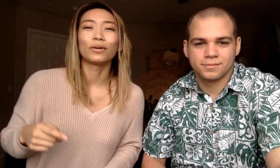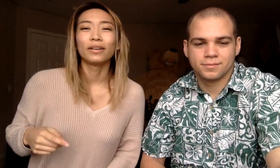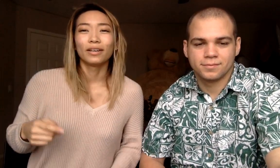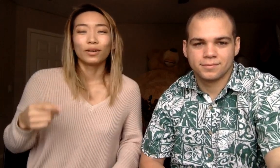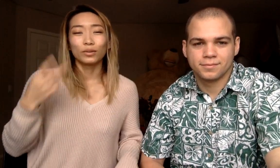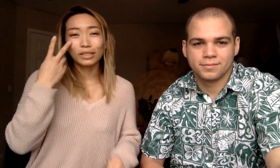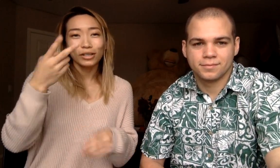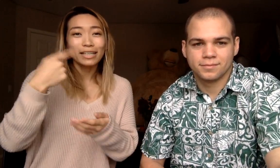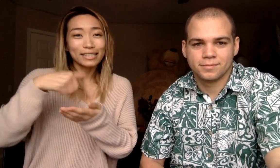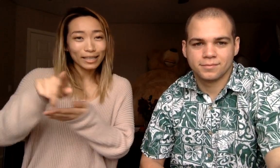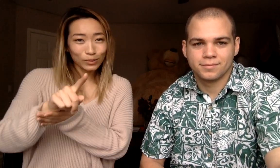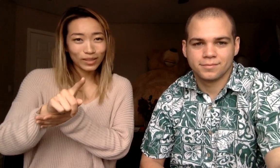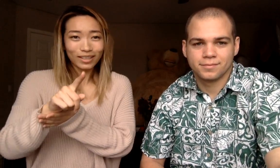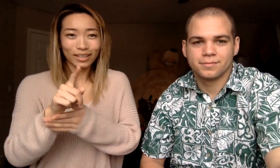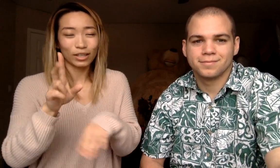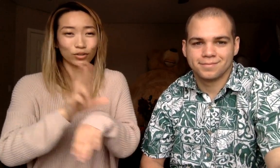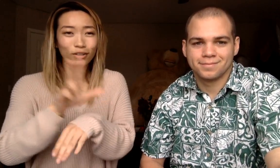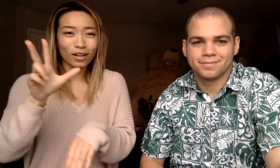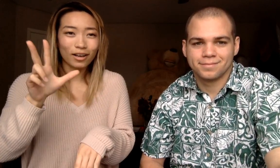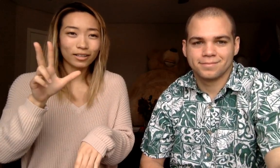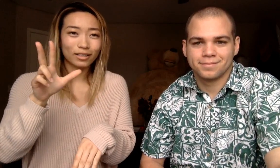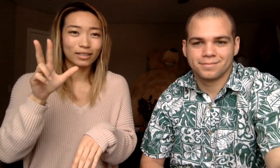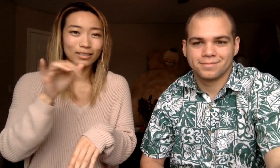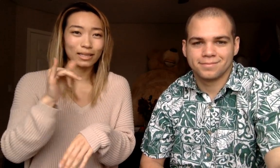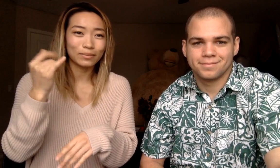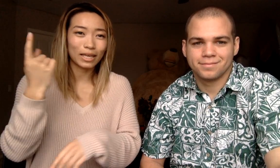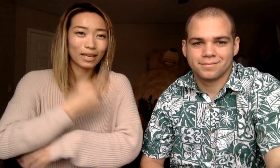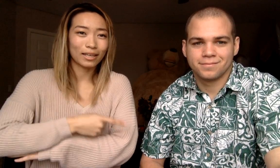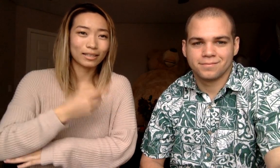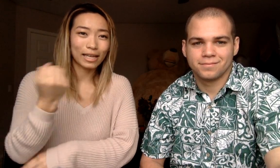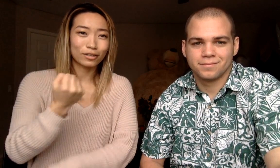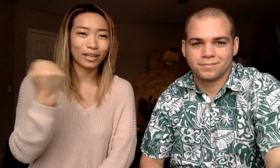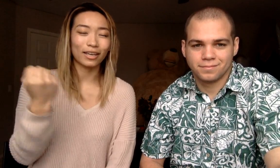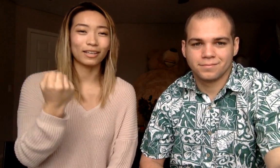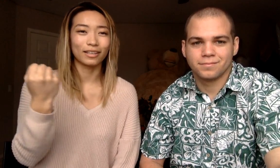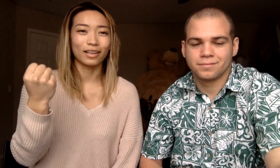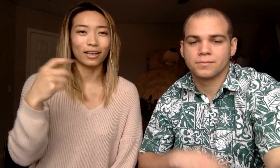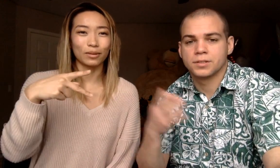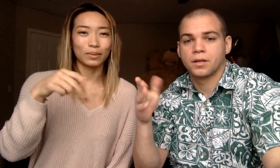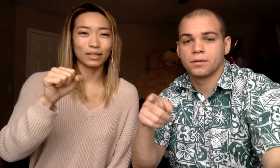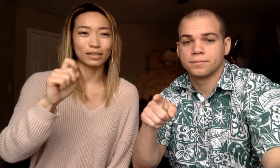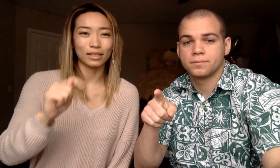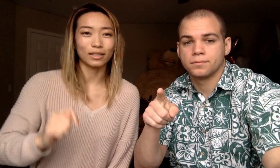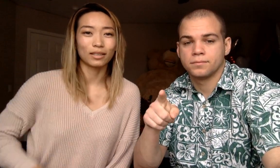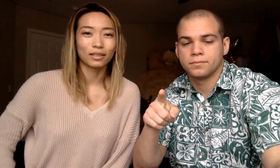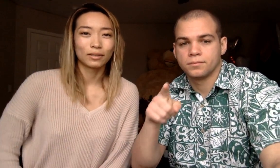we'll see you guys next week, 3 o'clock, same day, Saturday at PST.